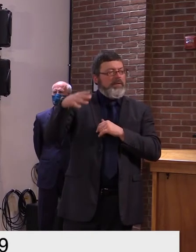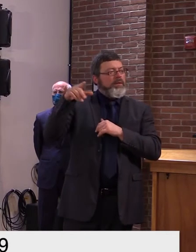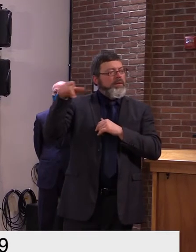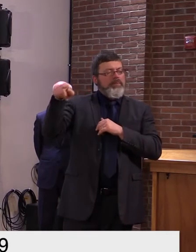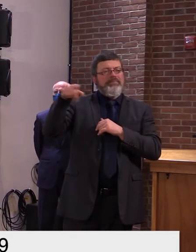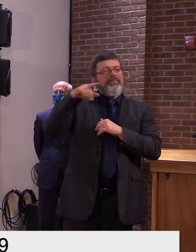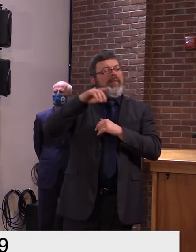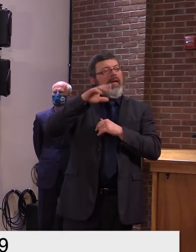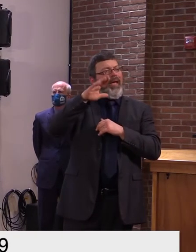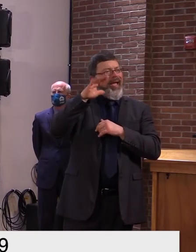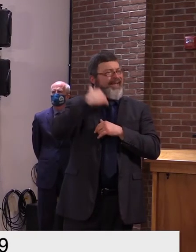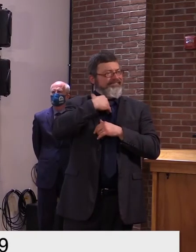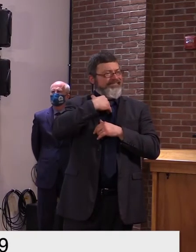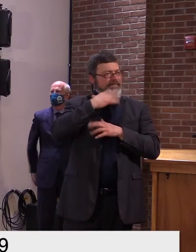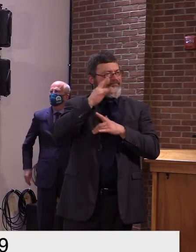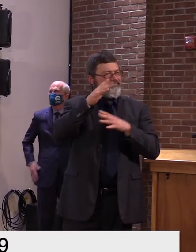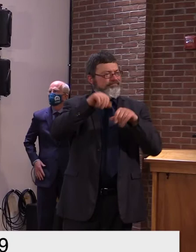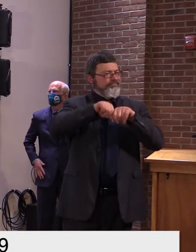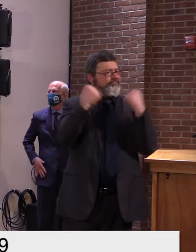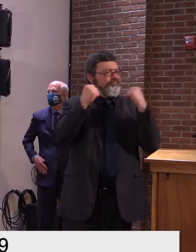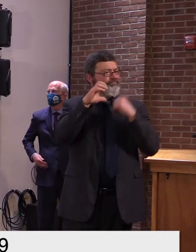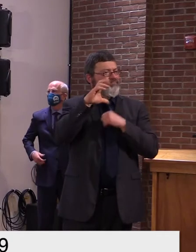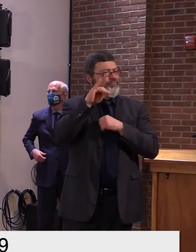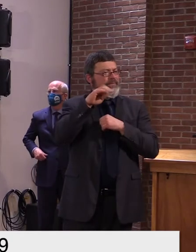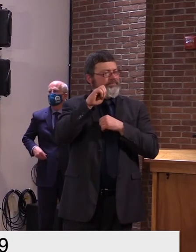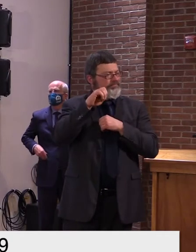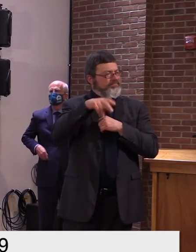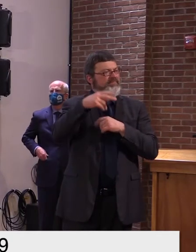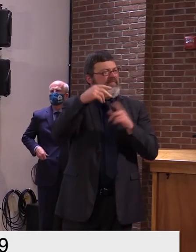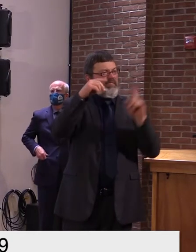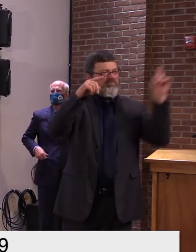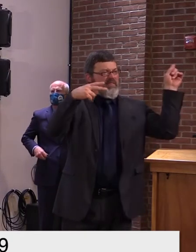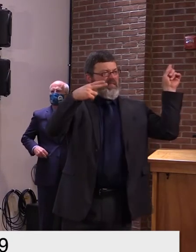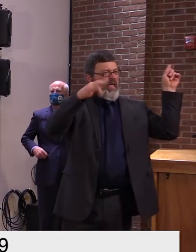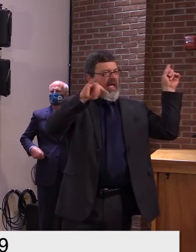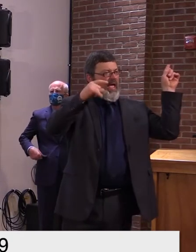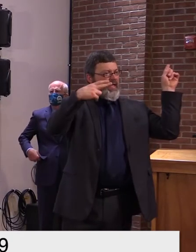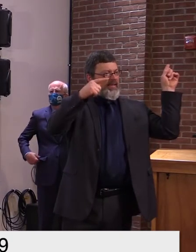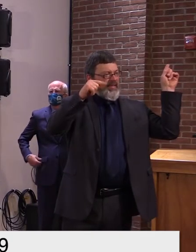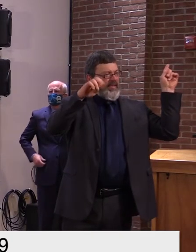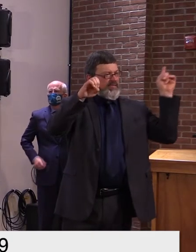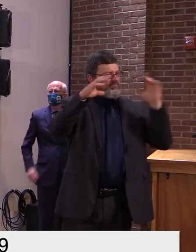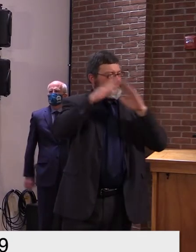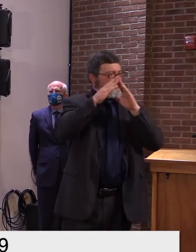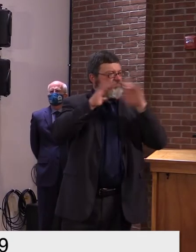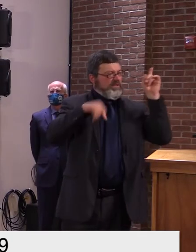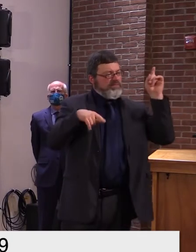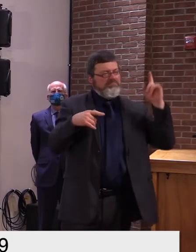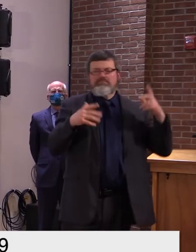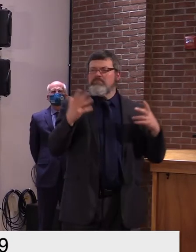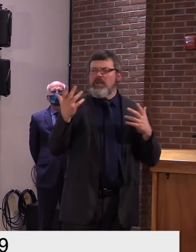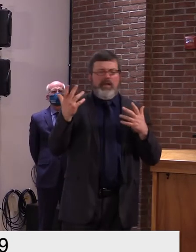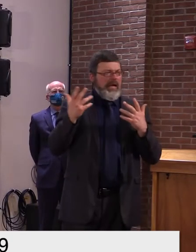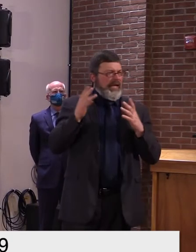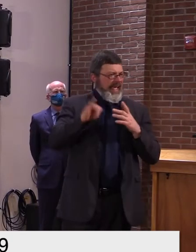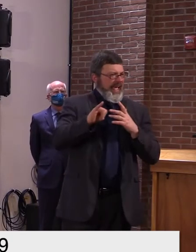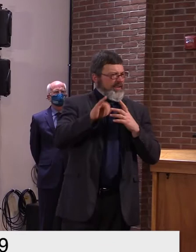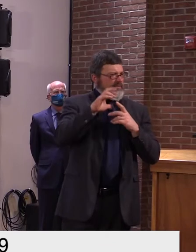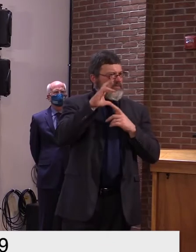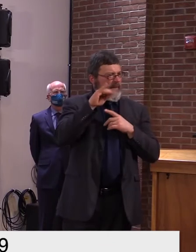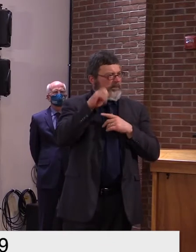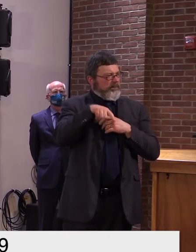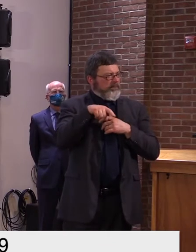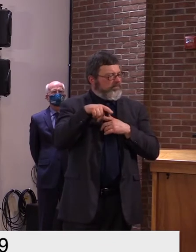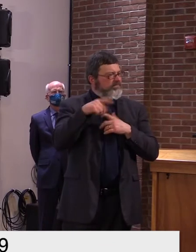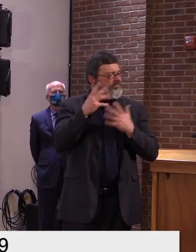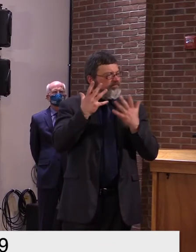elderly couple's home. When the justice system releases an individual into Department